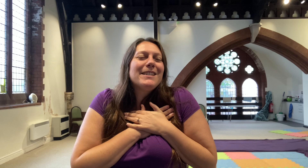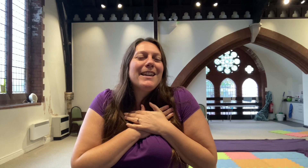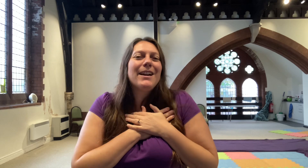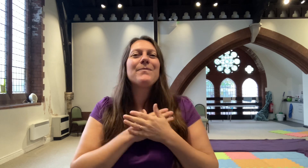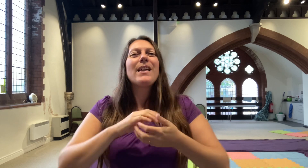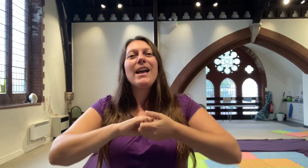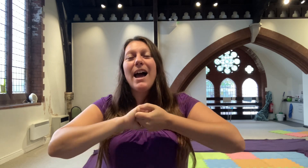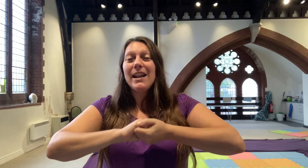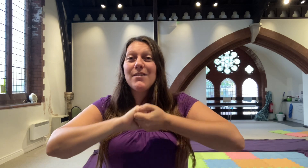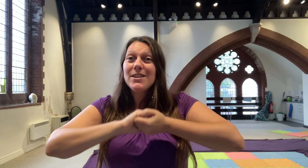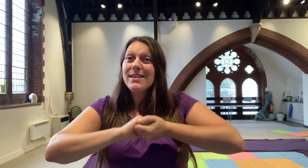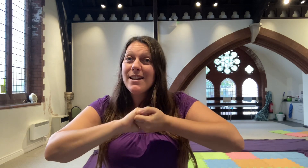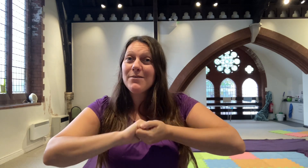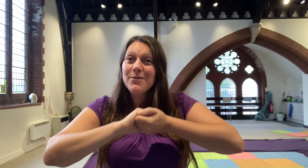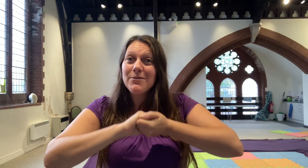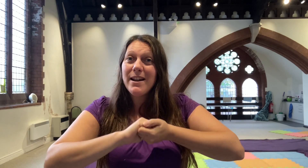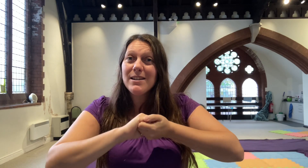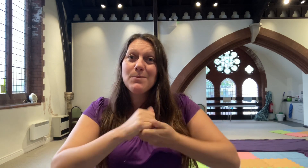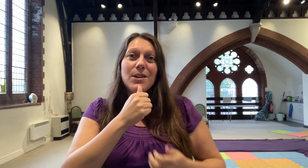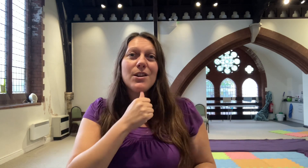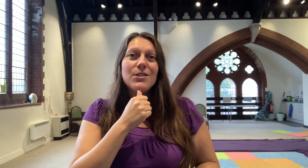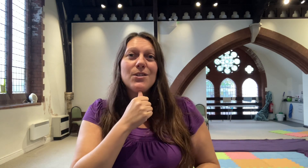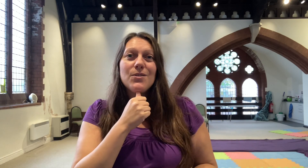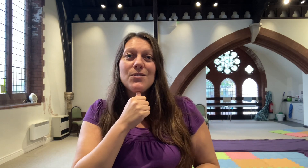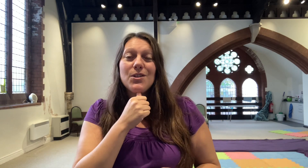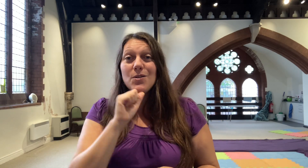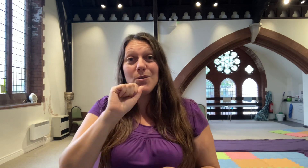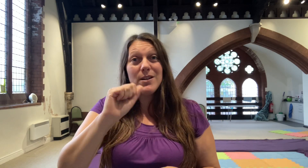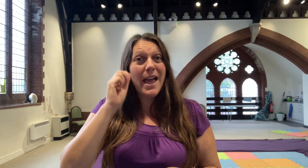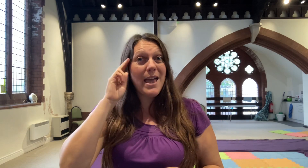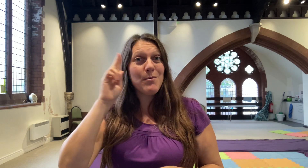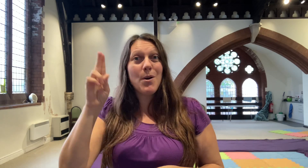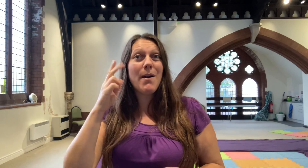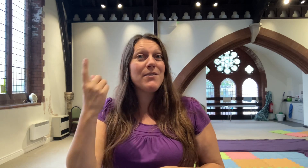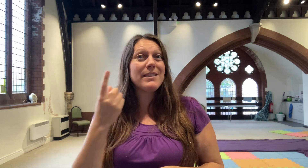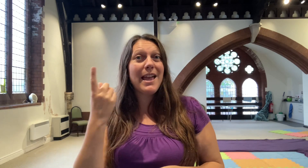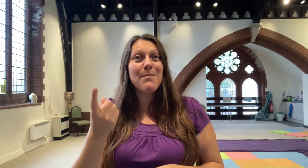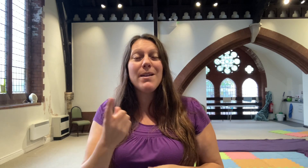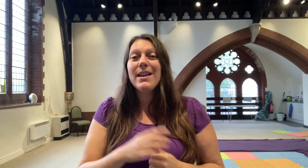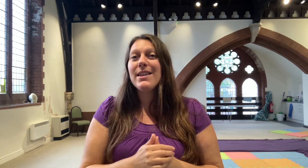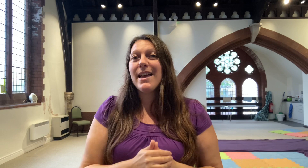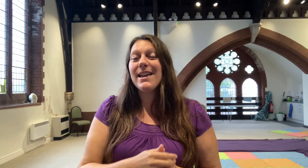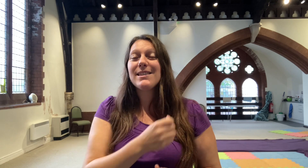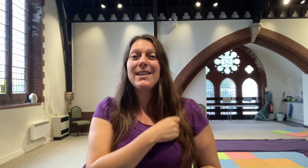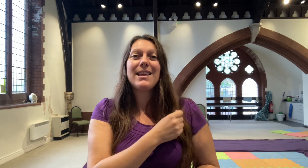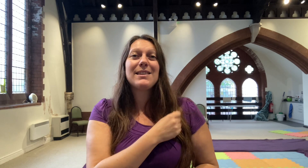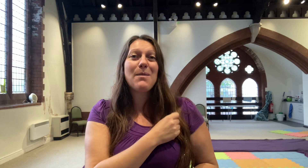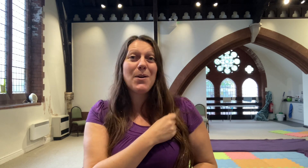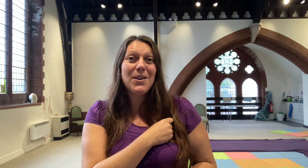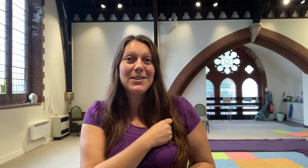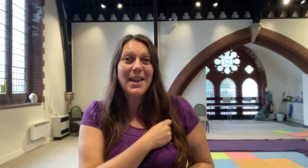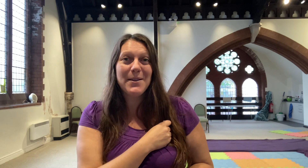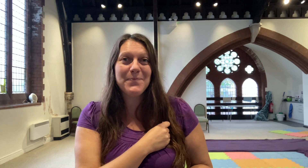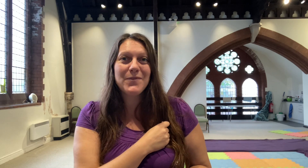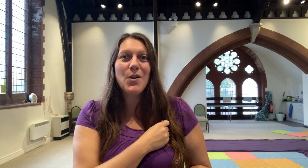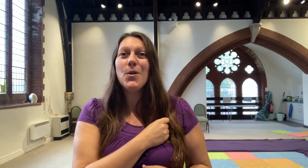dear. And I've done the sign for friend, but you can use your name or whoever's name it is that it's their birthday. Or you can